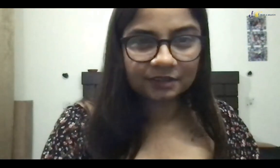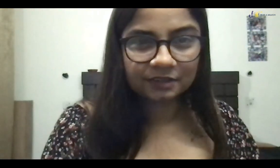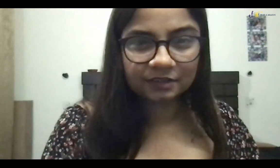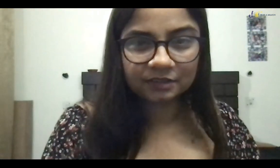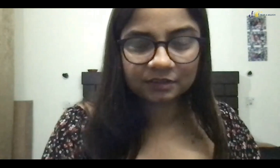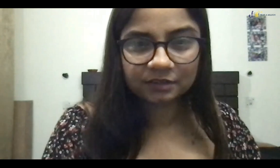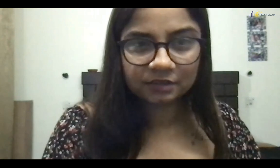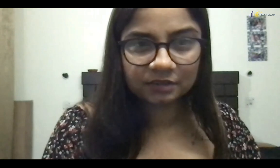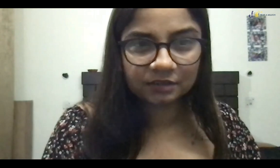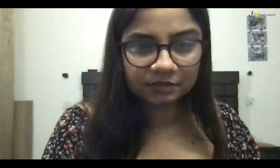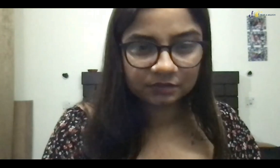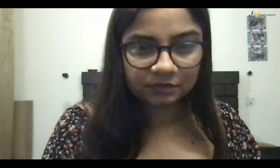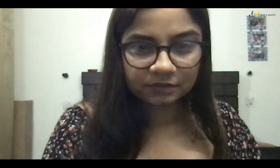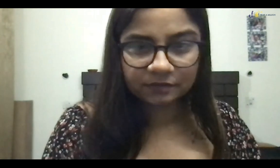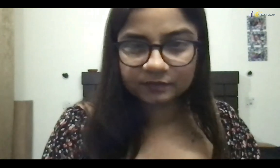time.